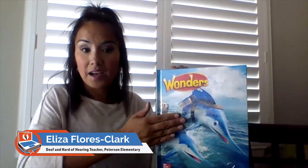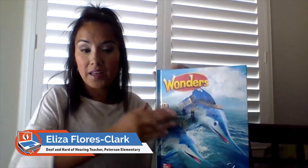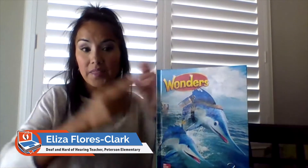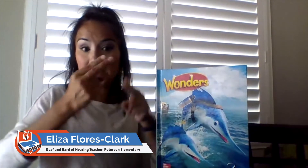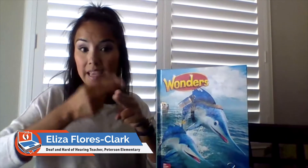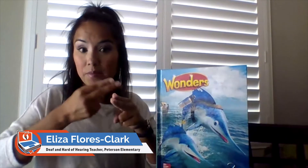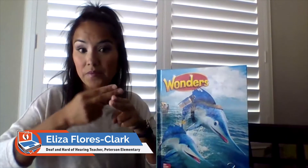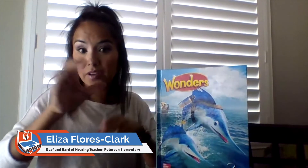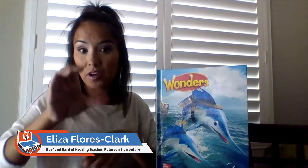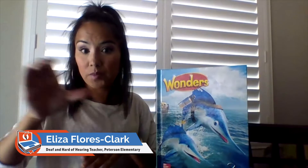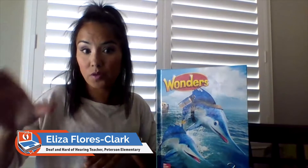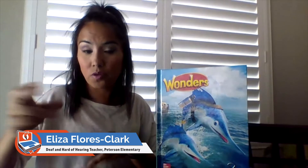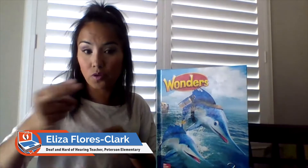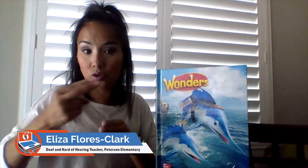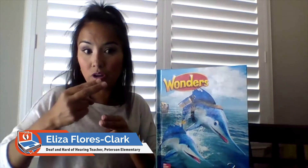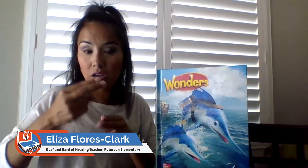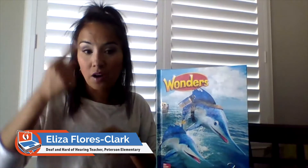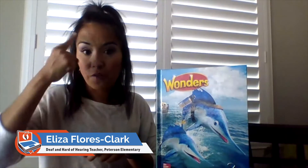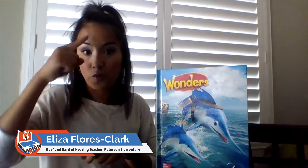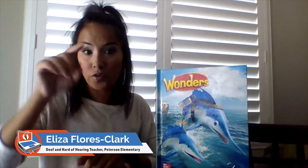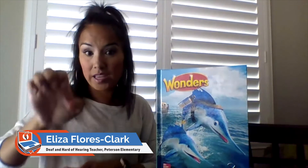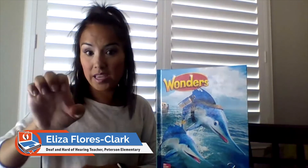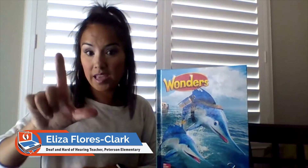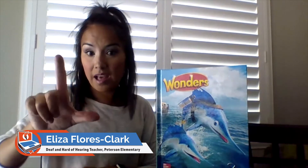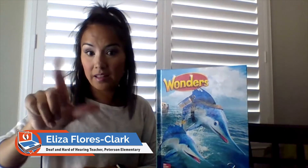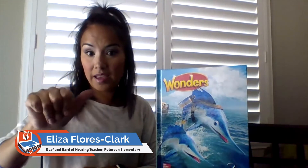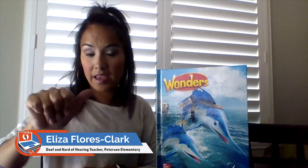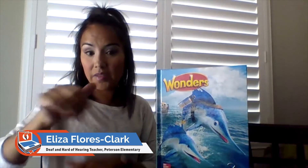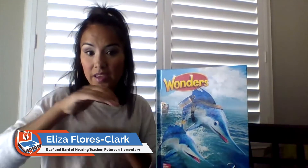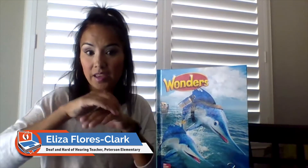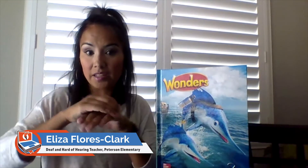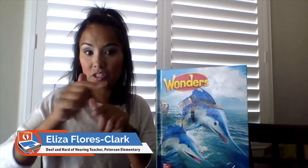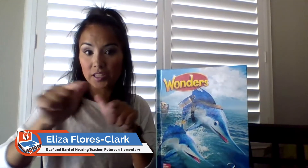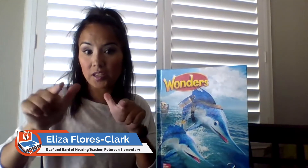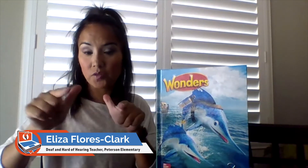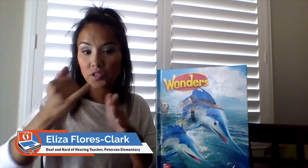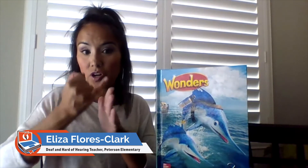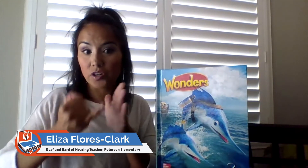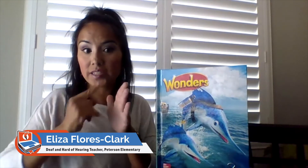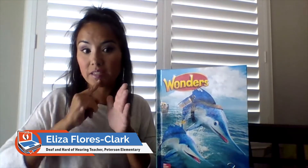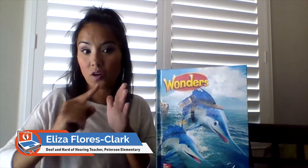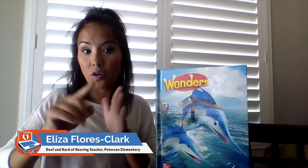the name of the Common Core, the English Language Arts, is called